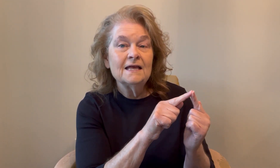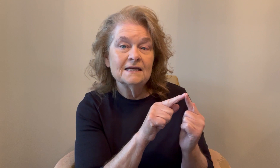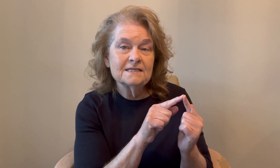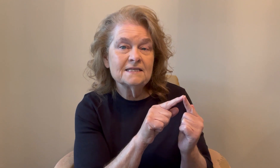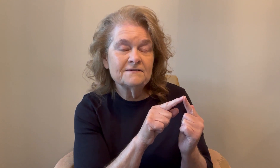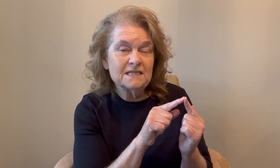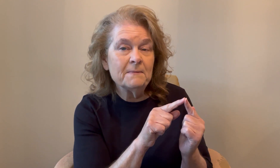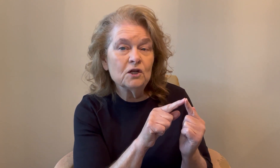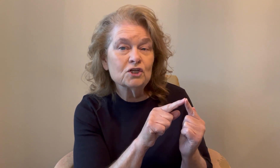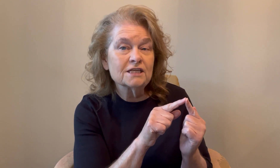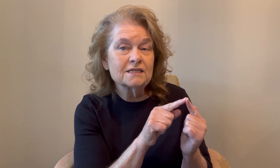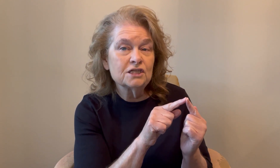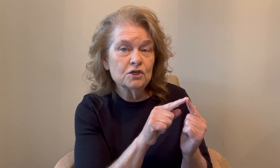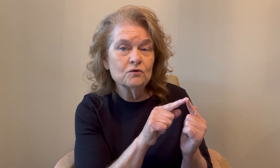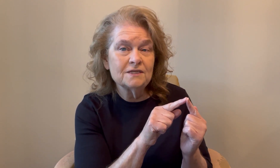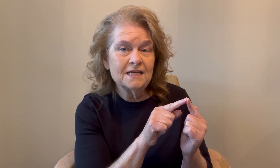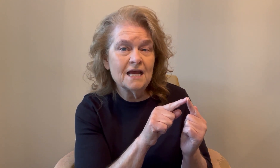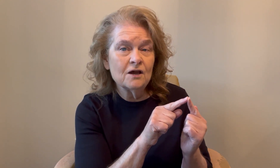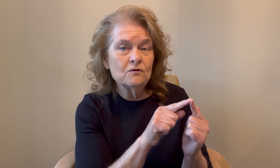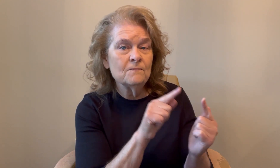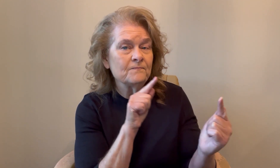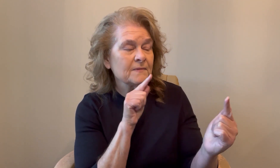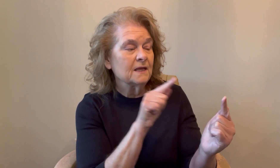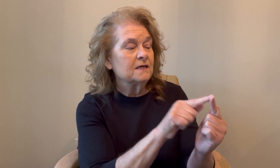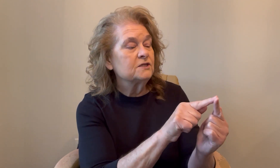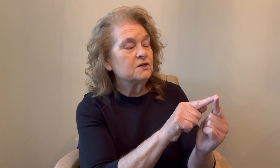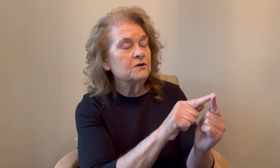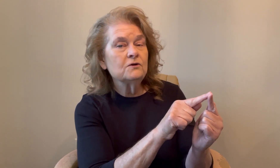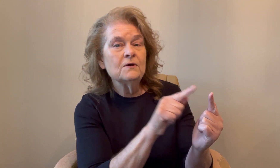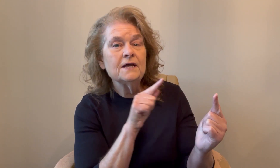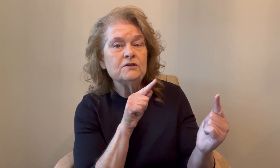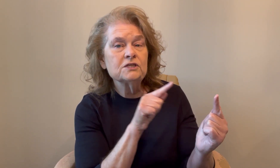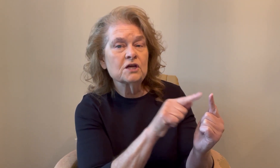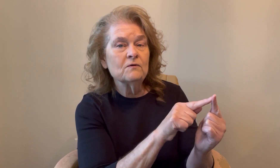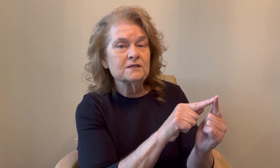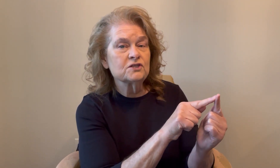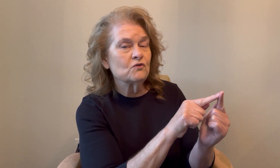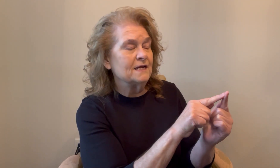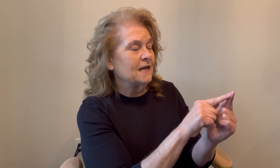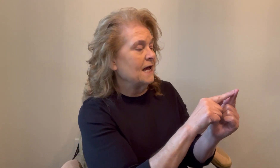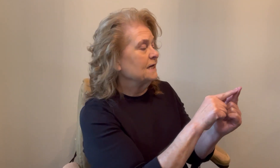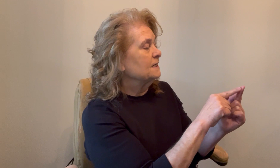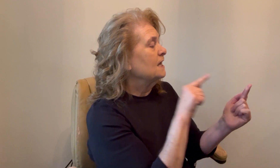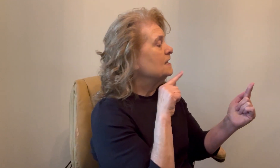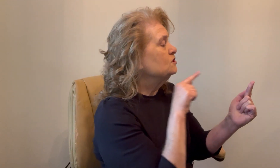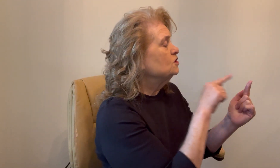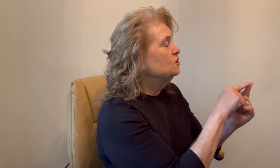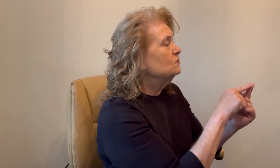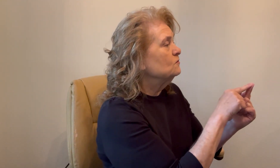This is similar to to, T-O. To, you just go in a straight line. To.